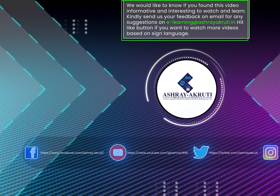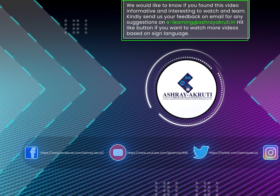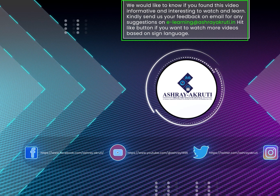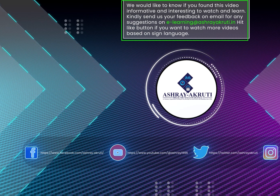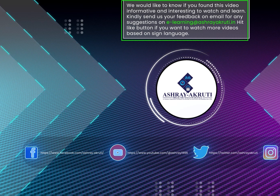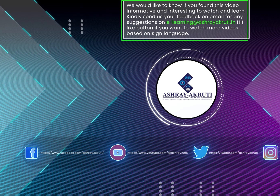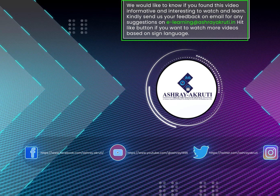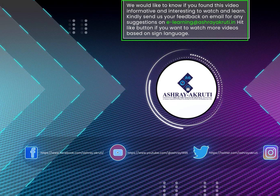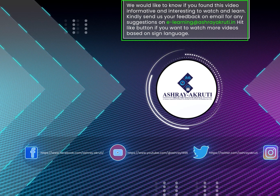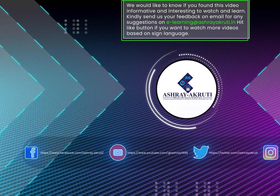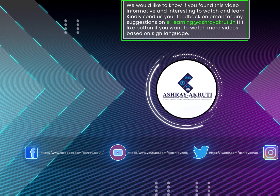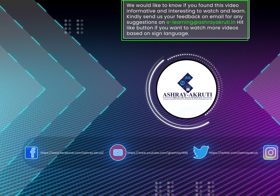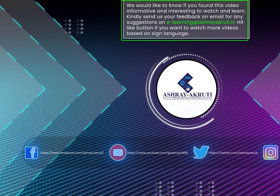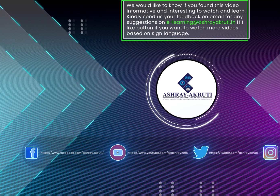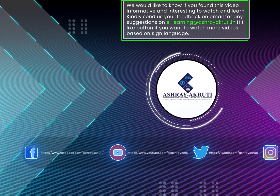You've notuliated all. the Have